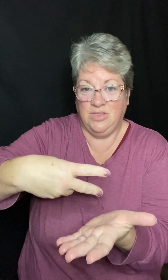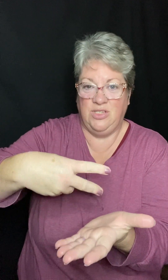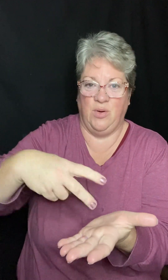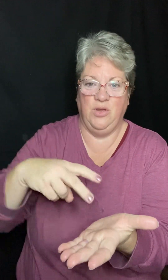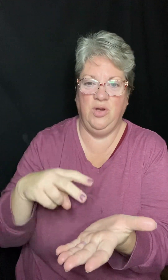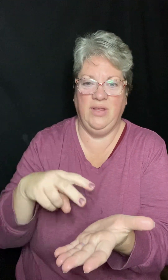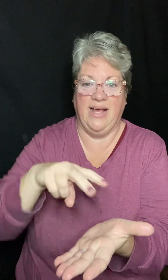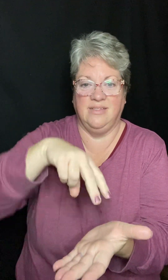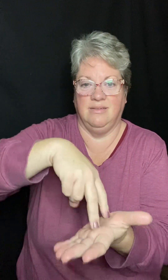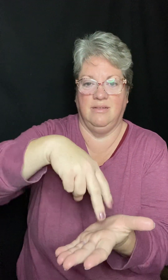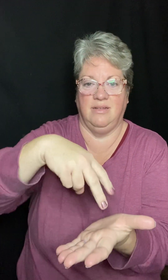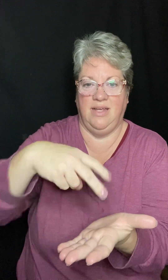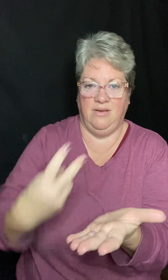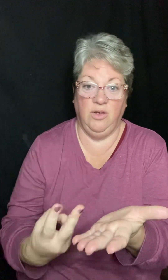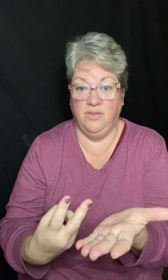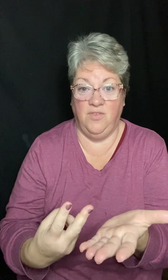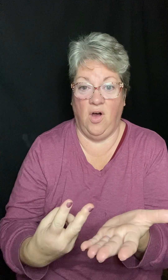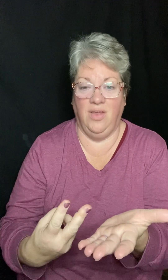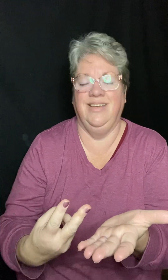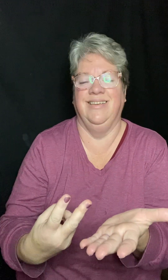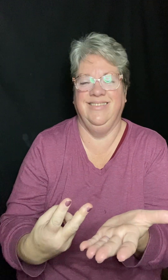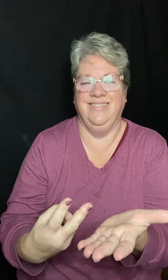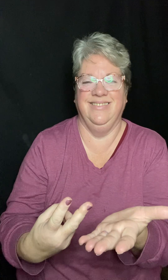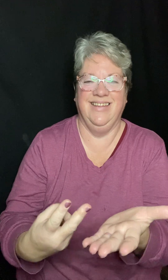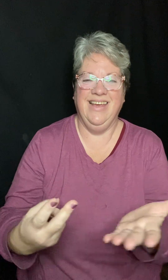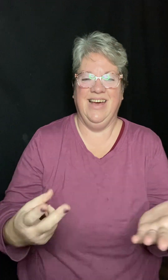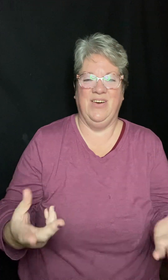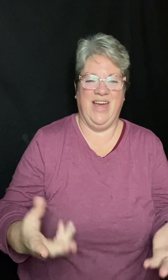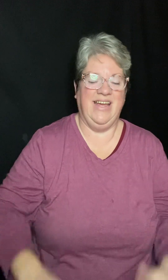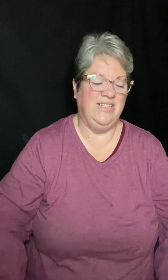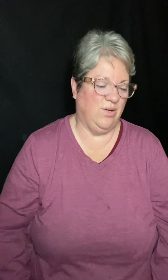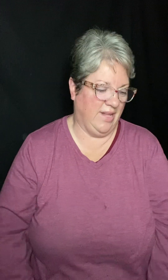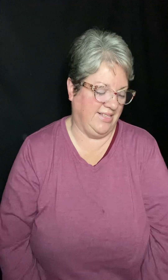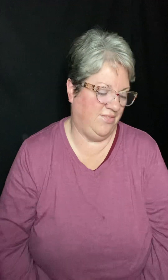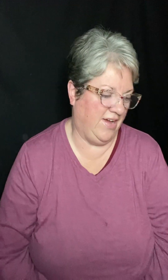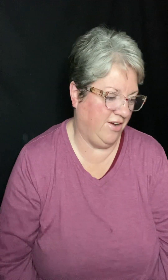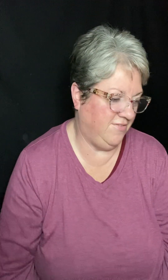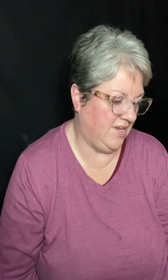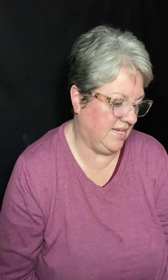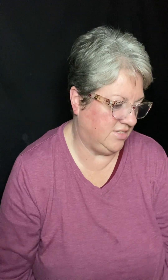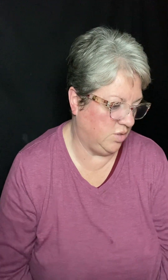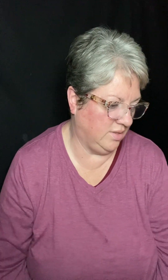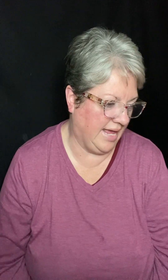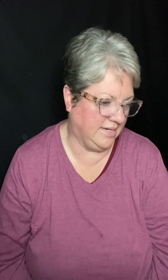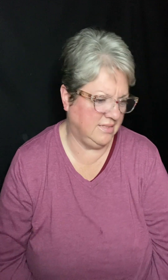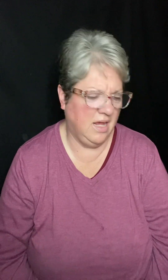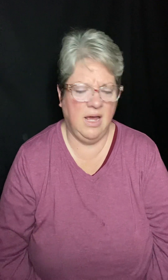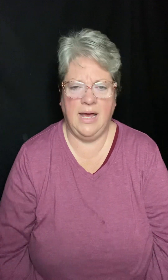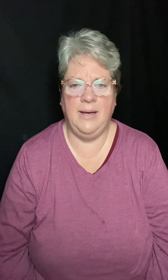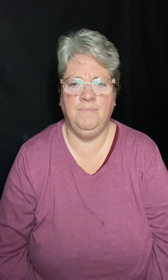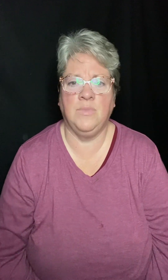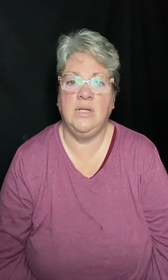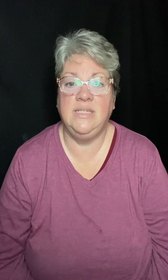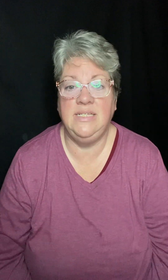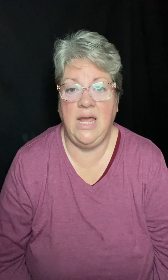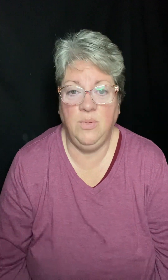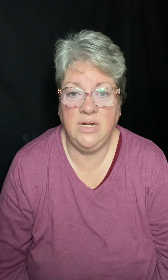So your legs, you can fall. Okay, so classifier V is your legs. Today we're going to use